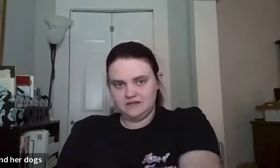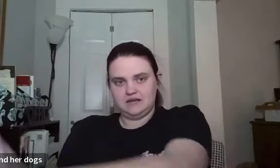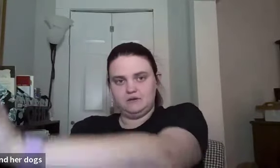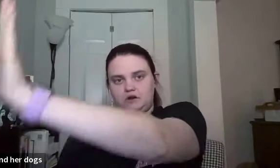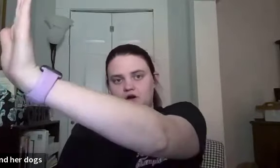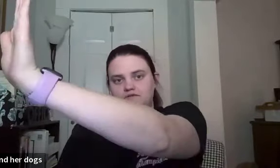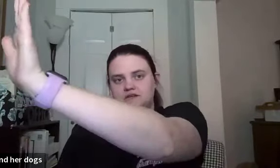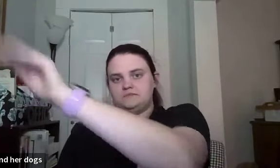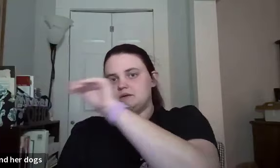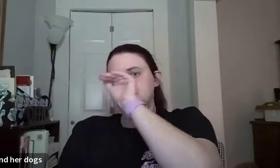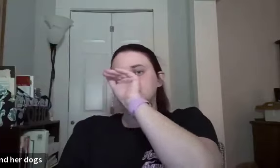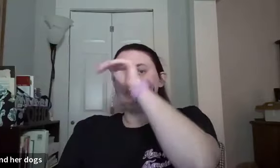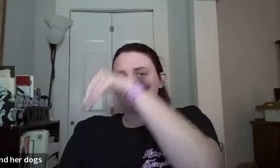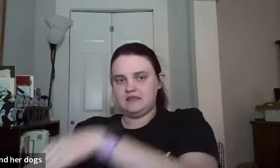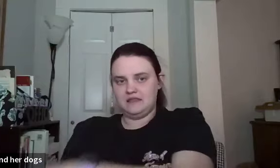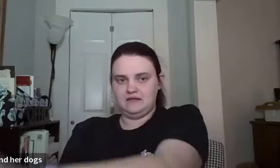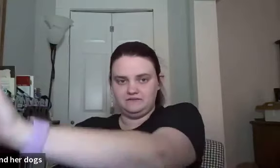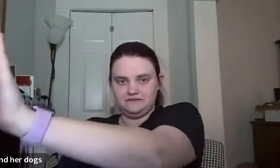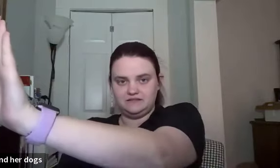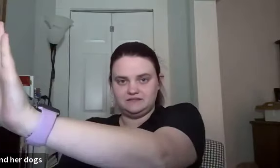and how it curves and comes up. Elephant.